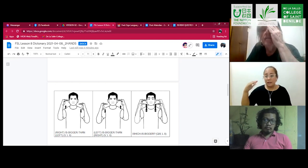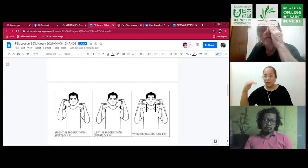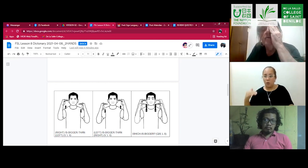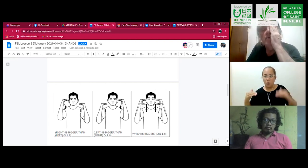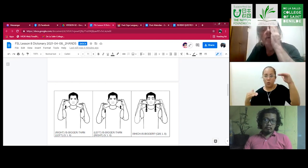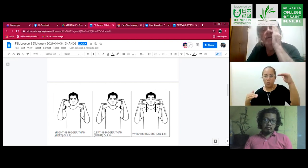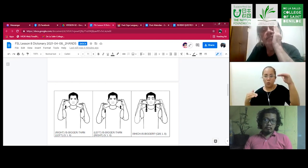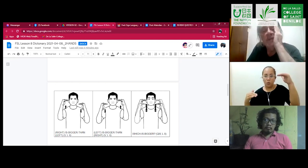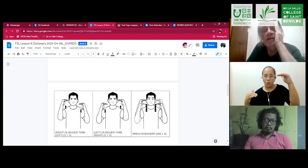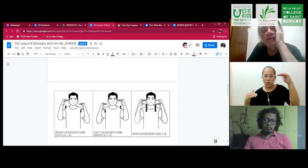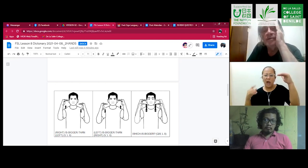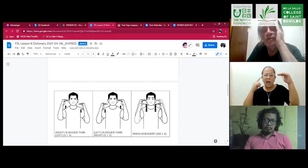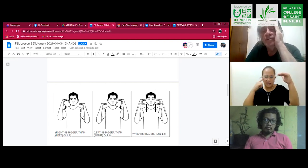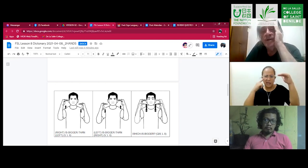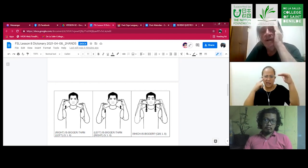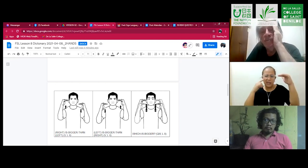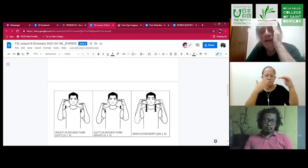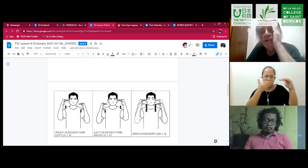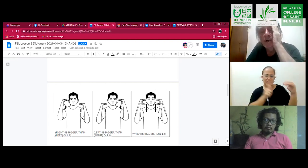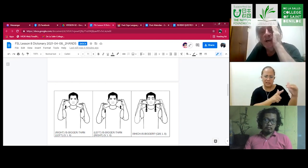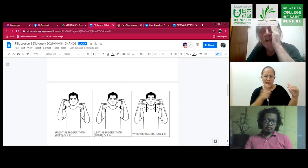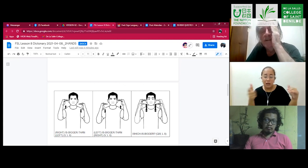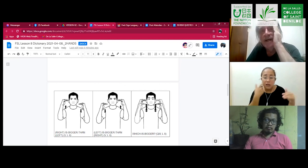best ordering. I think that's what you said, right, Nat?